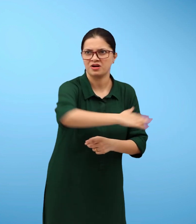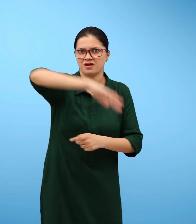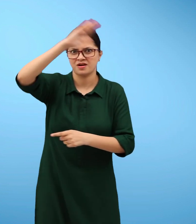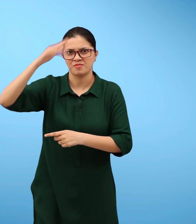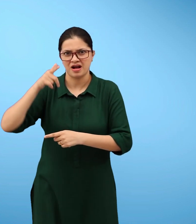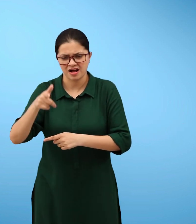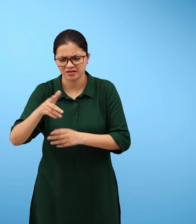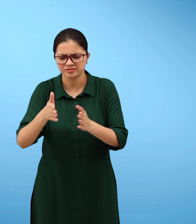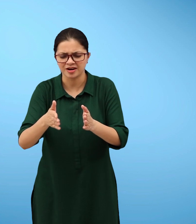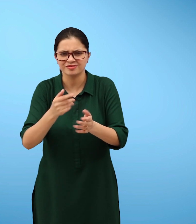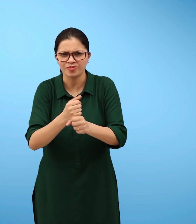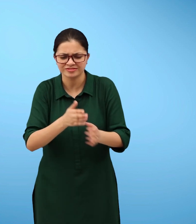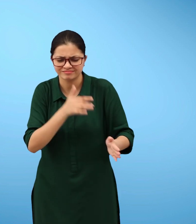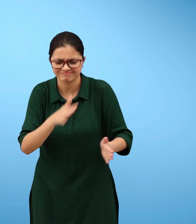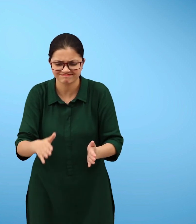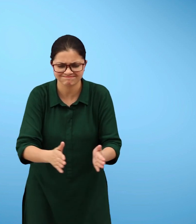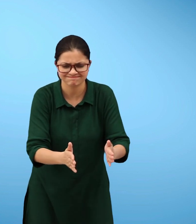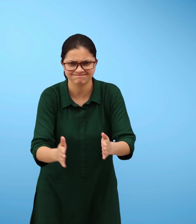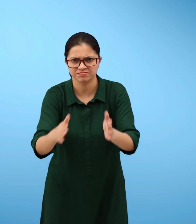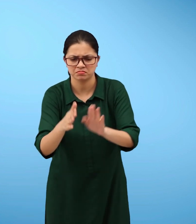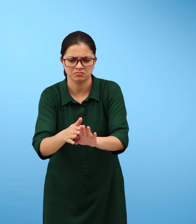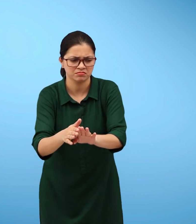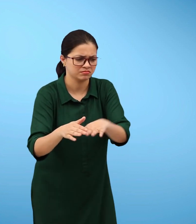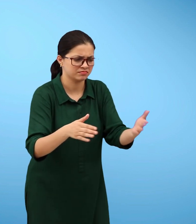with 80,000 followers.